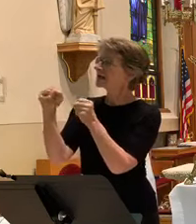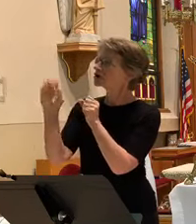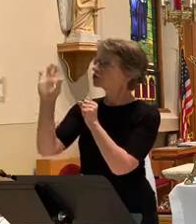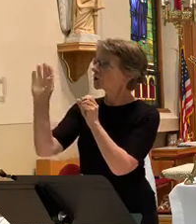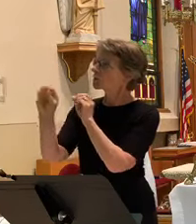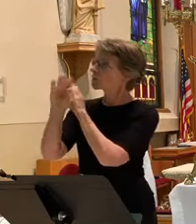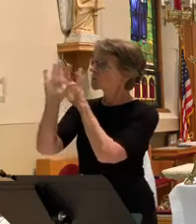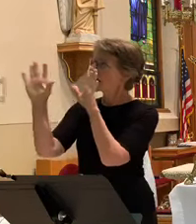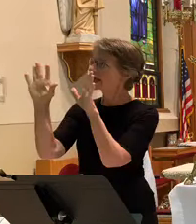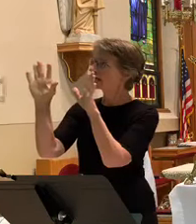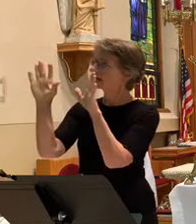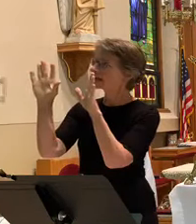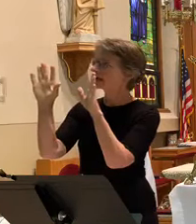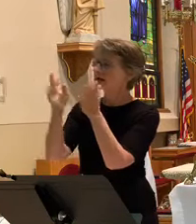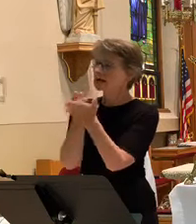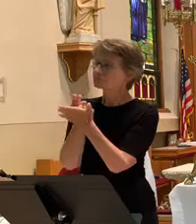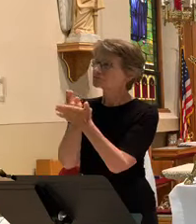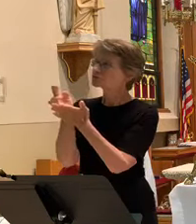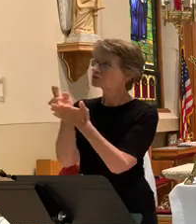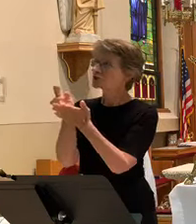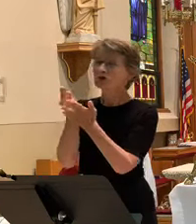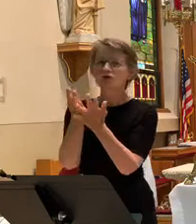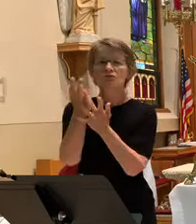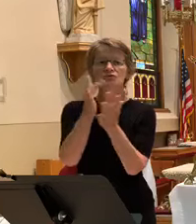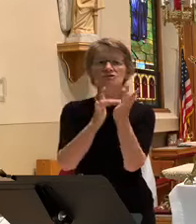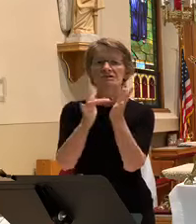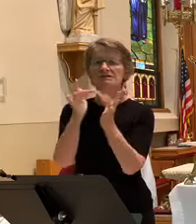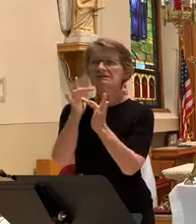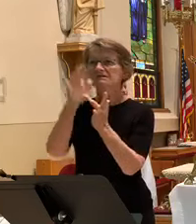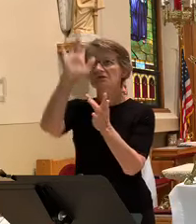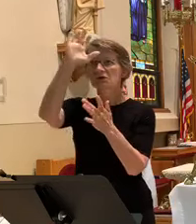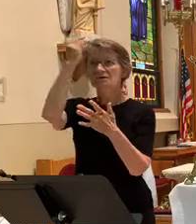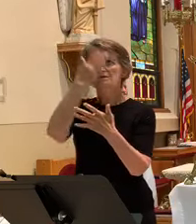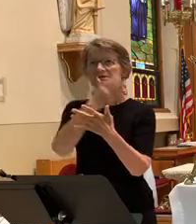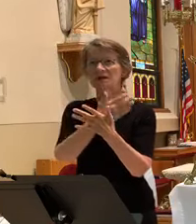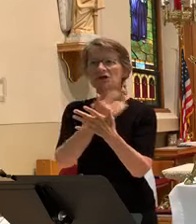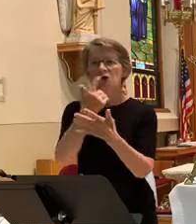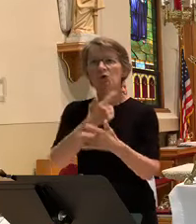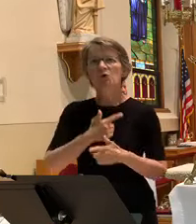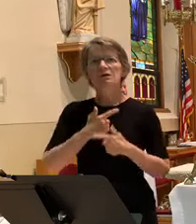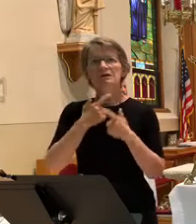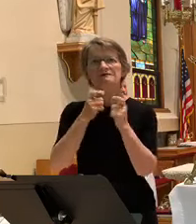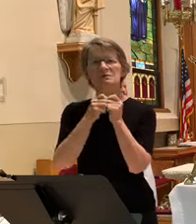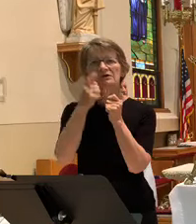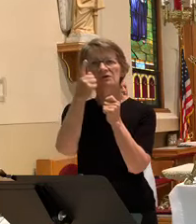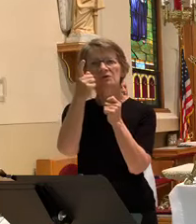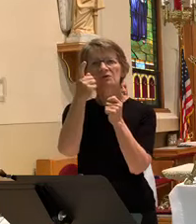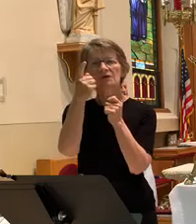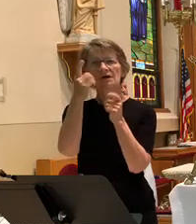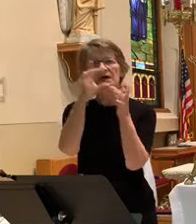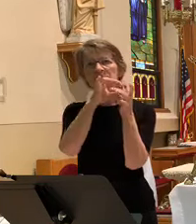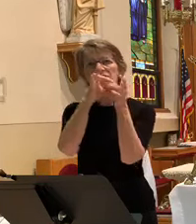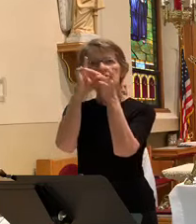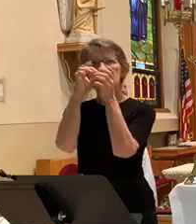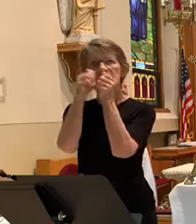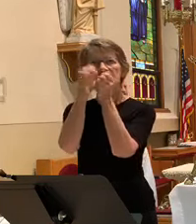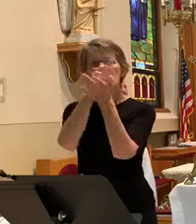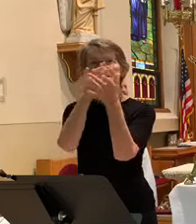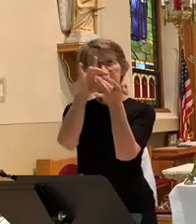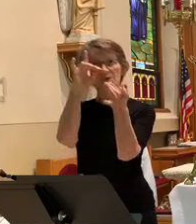light of truth. Through our Lord Jesus Christ, your Son, who lives and reigns with you in the unity of the